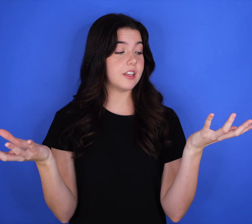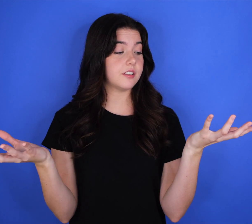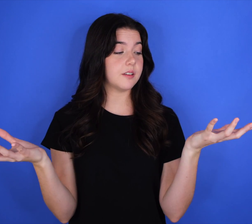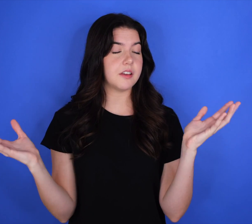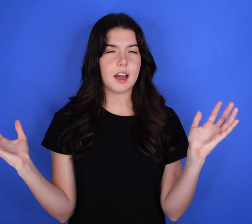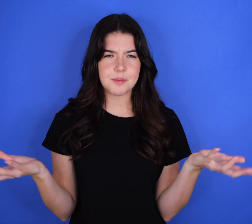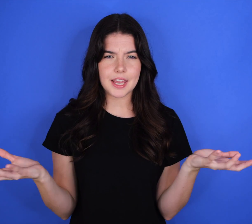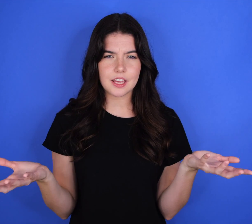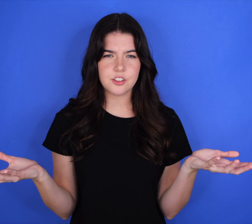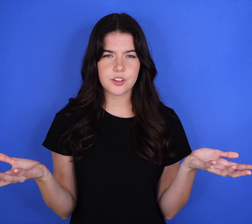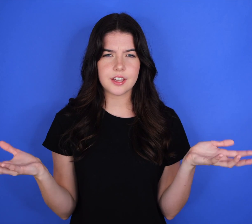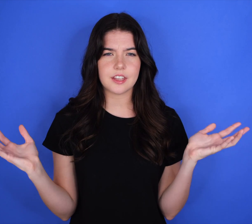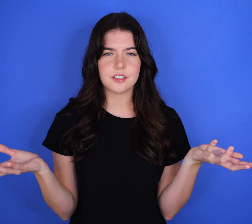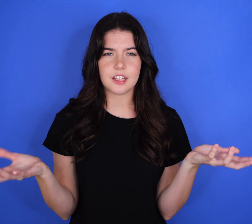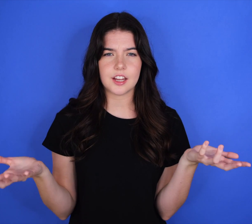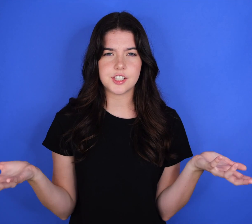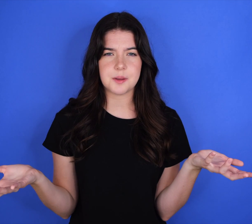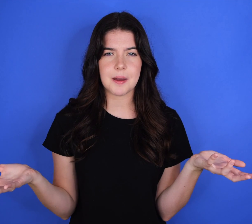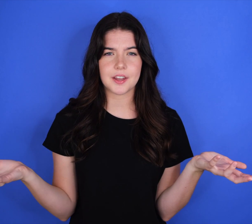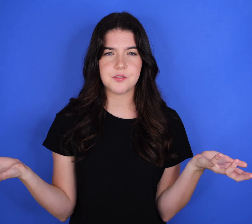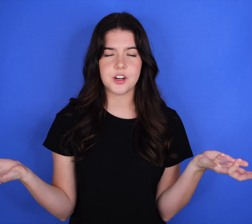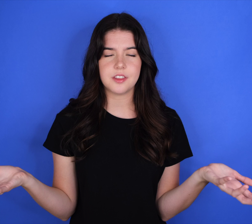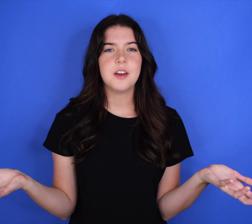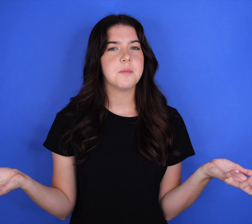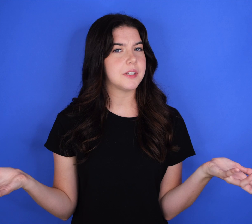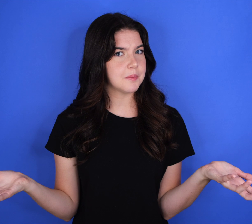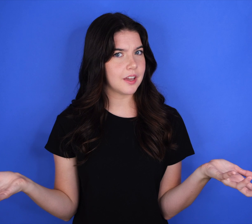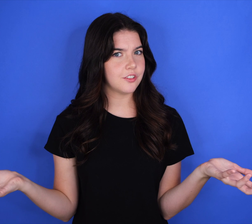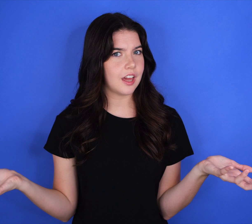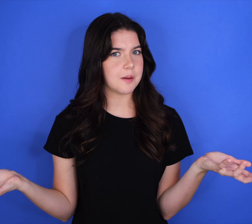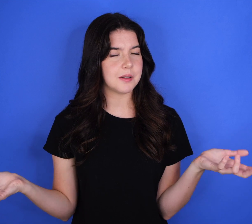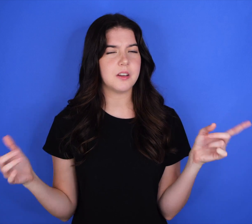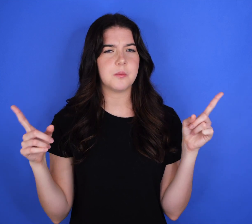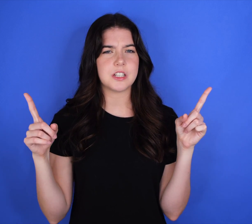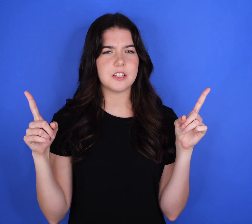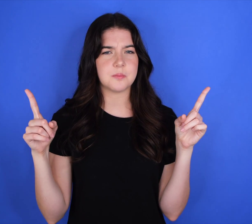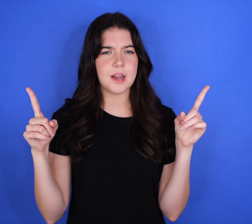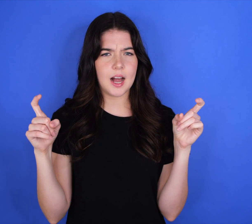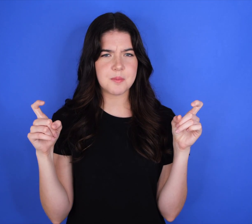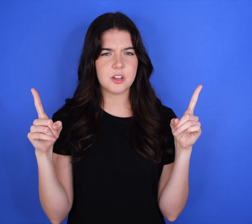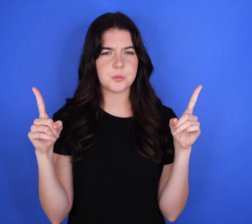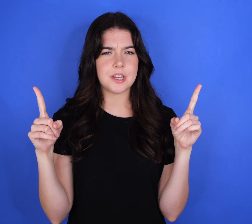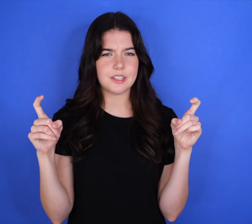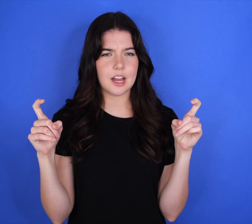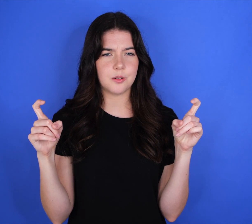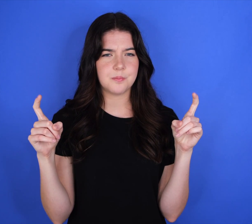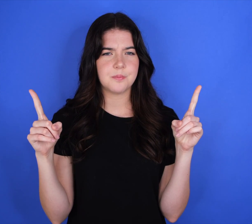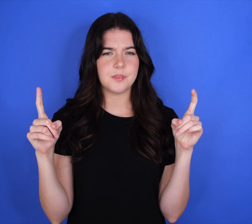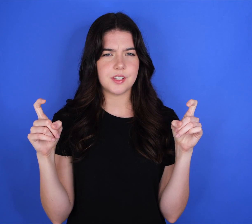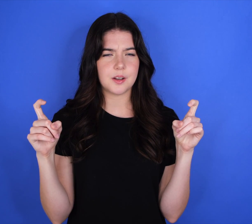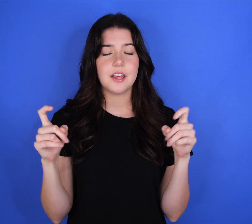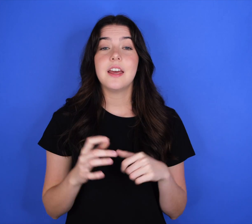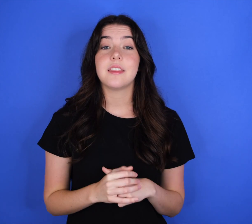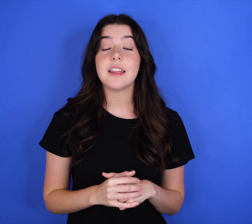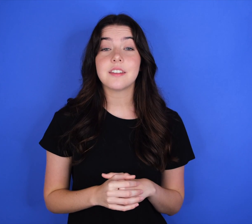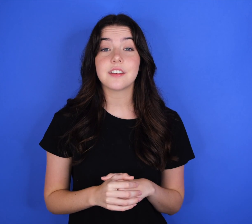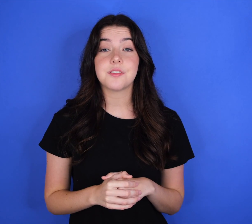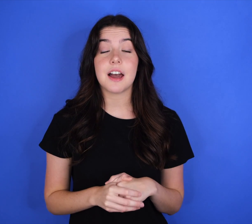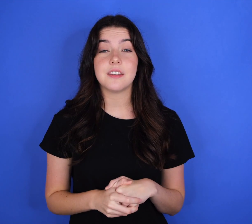notice, my hands go like this and I kind of shake back and forth, but something else happened, which is my eyebrows went down, down. That signifies that